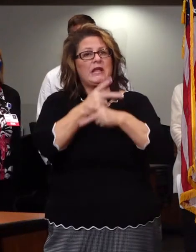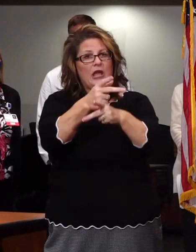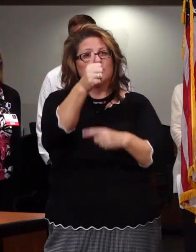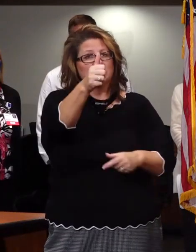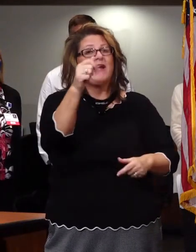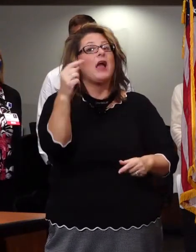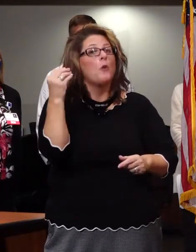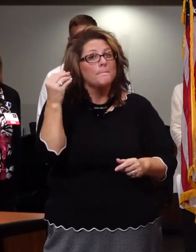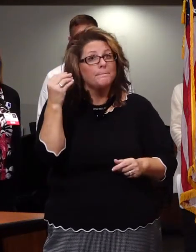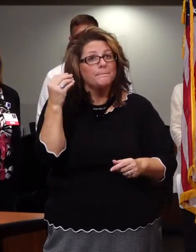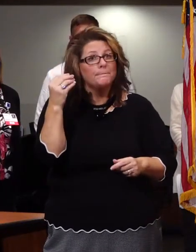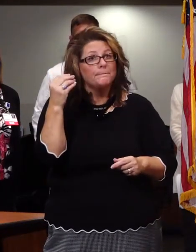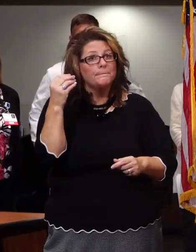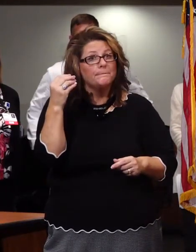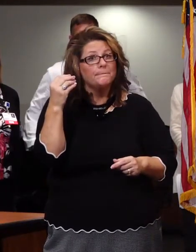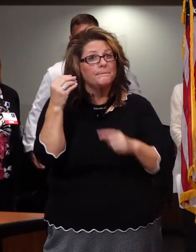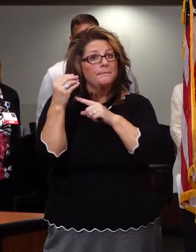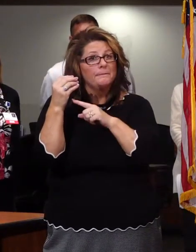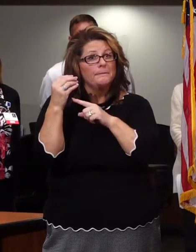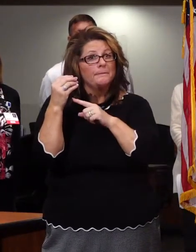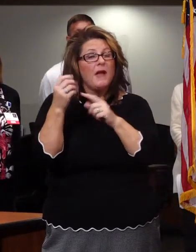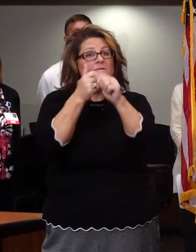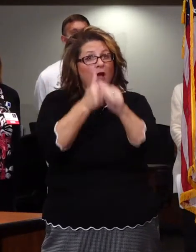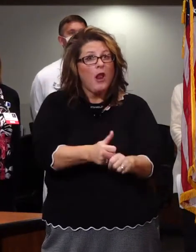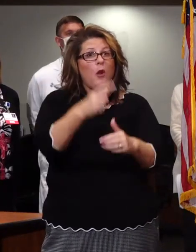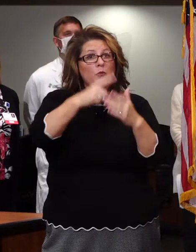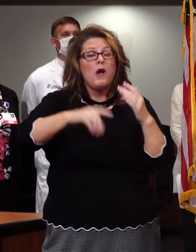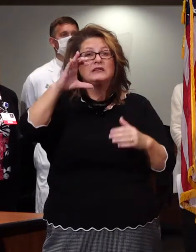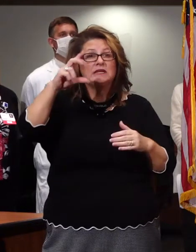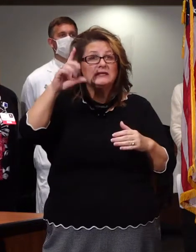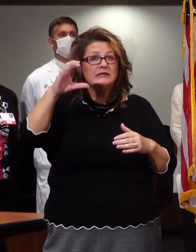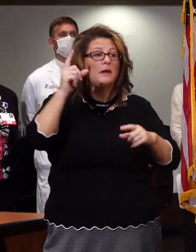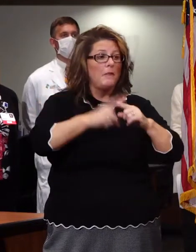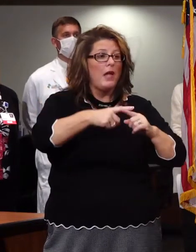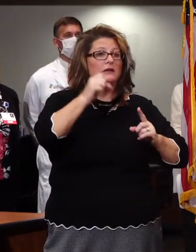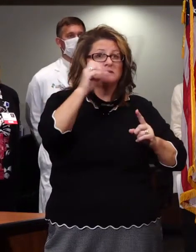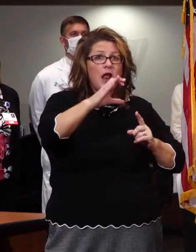same procedures that have been outlined in the survey that my office did with,